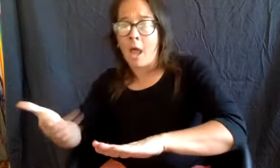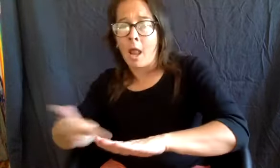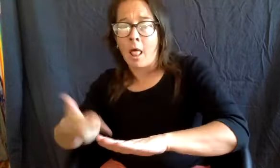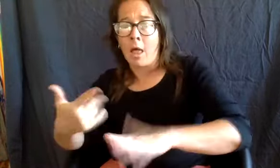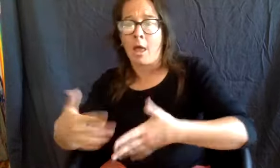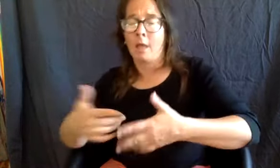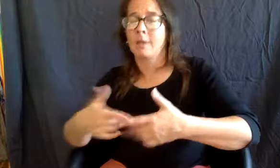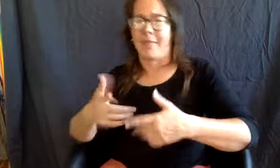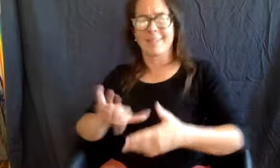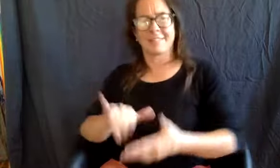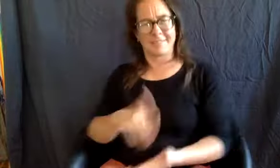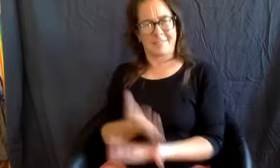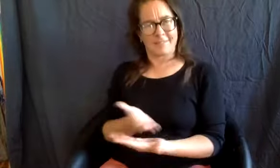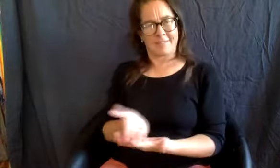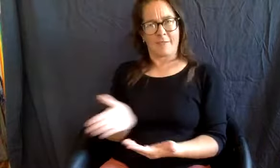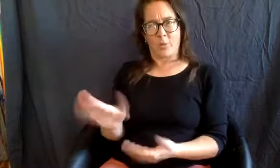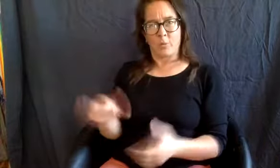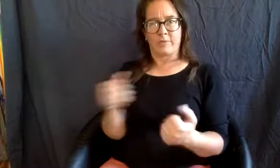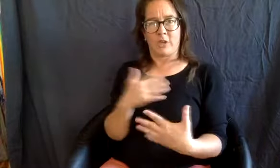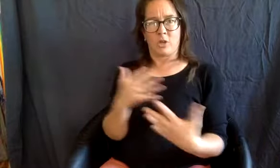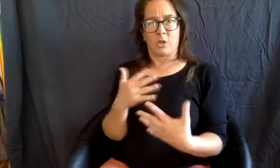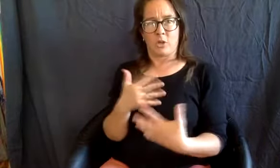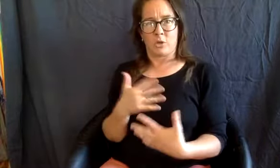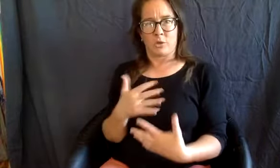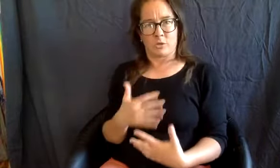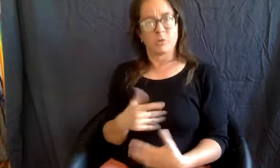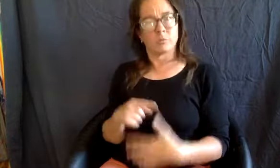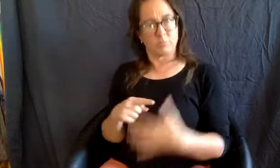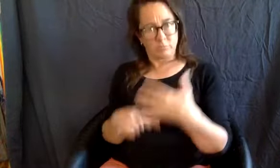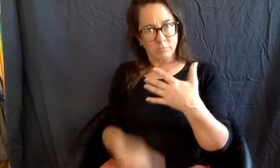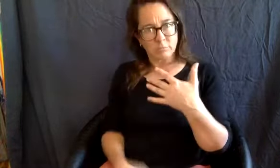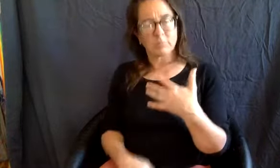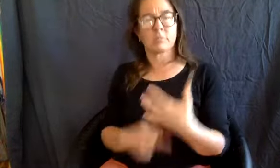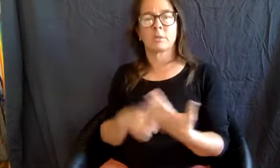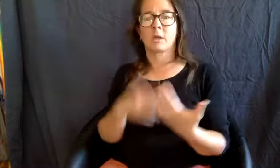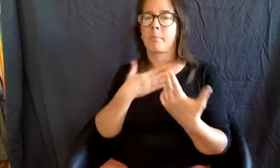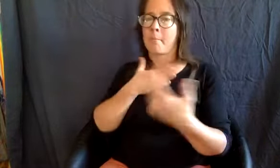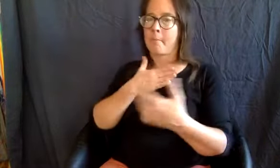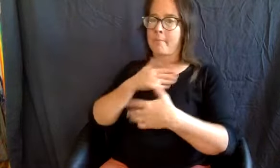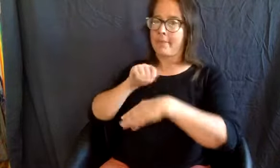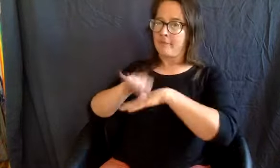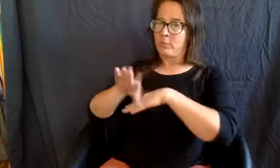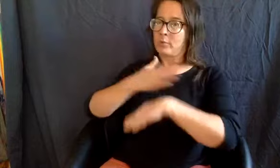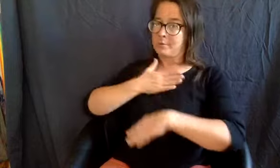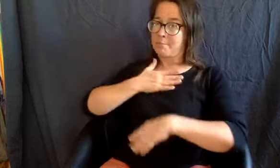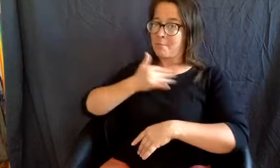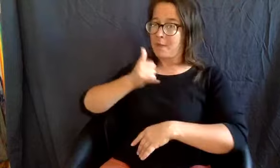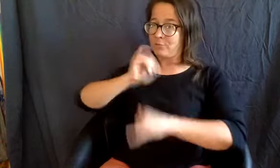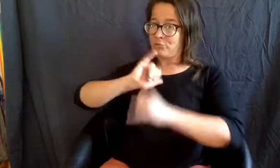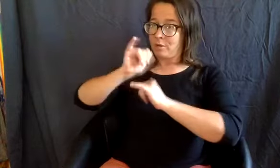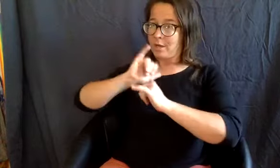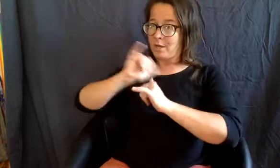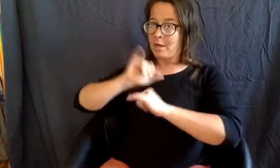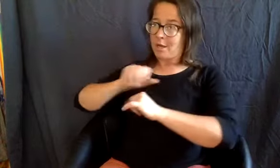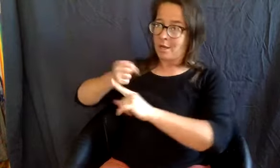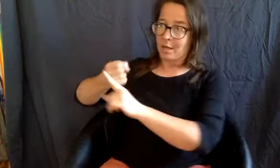throw a giant fit, and dinner would go flying across, whatever." She said the worst thing for her was coming home and not knowing what to expect when she